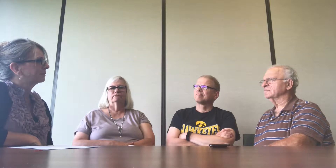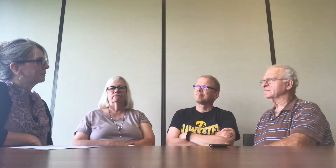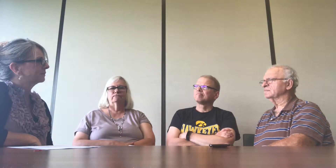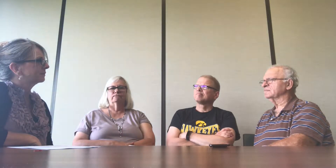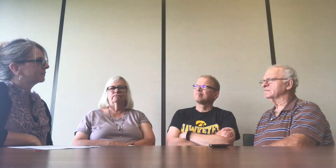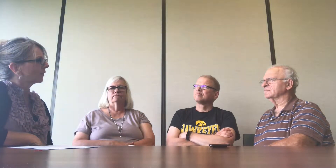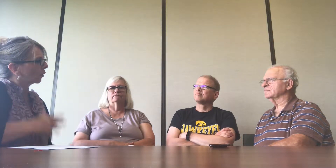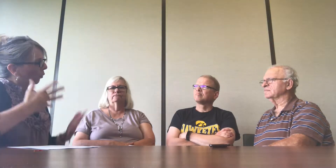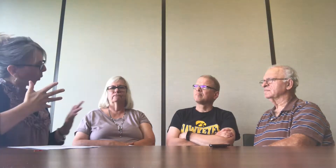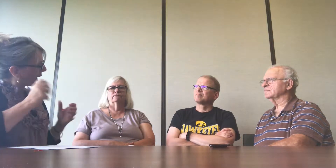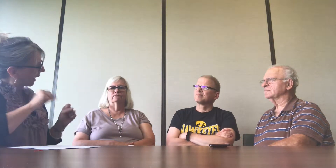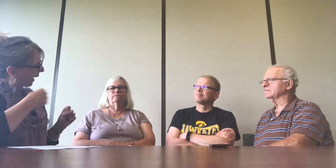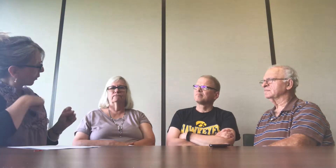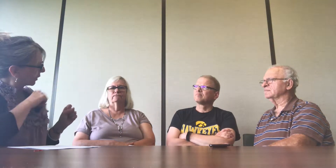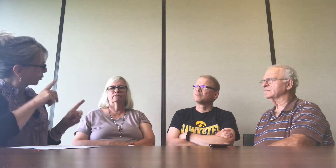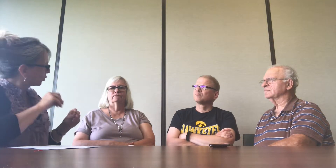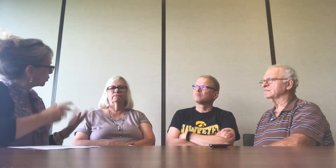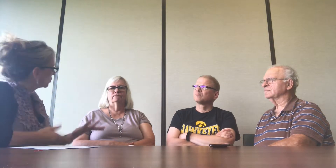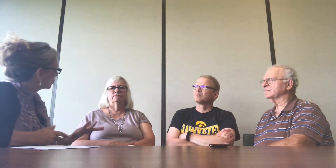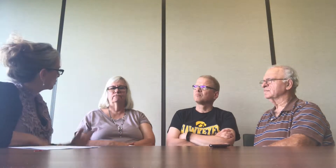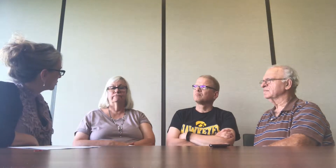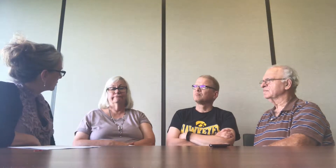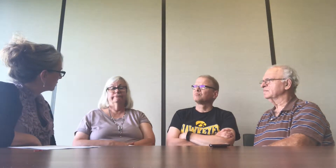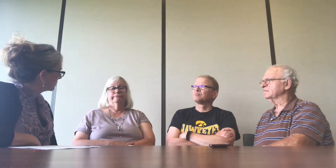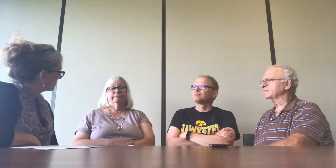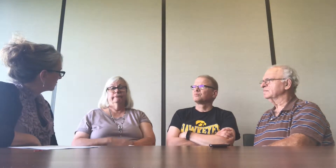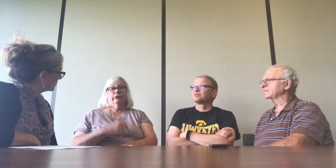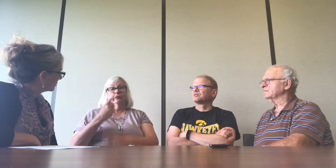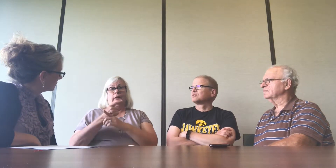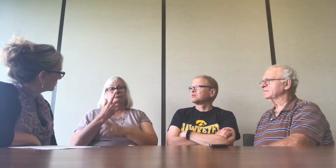So, what can we do?